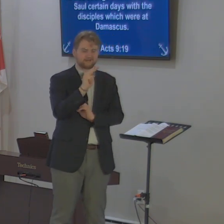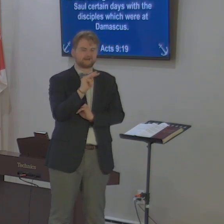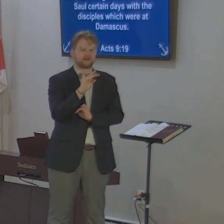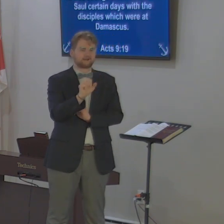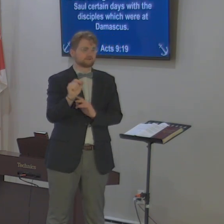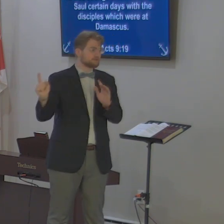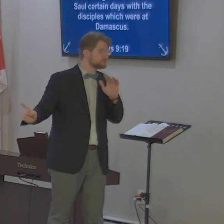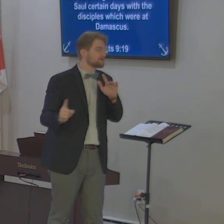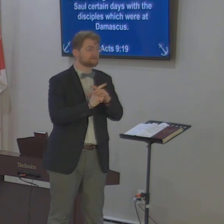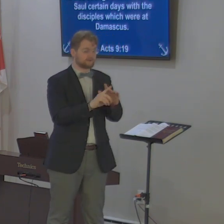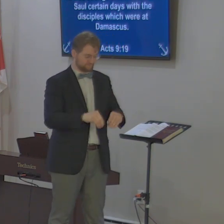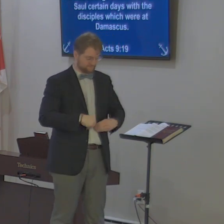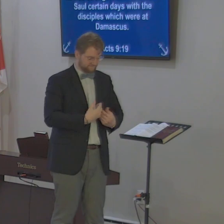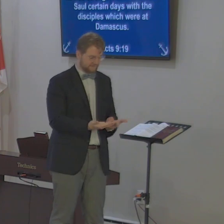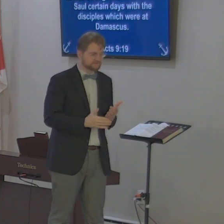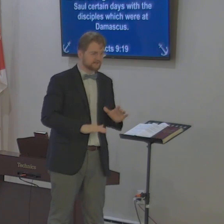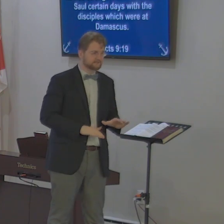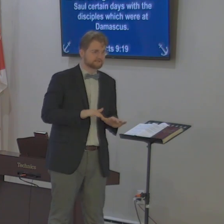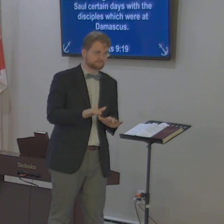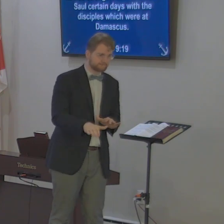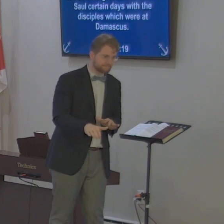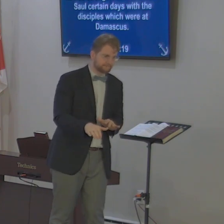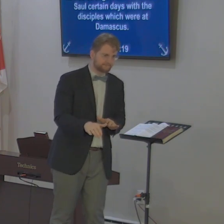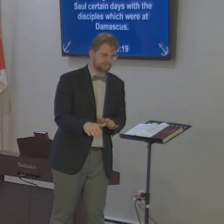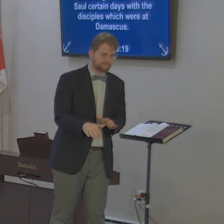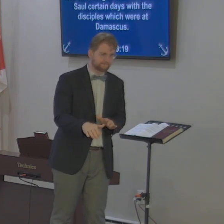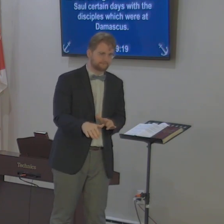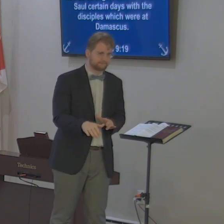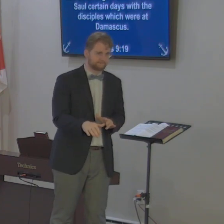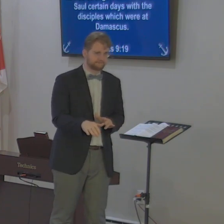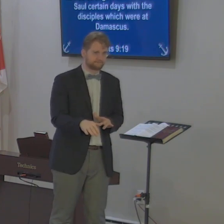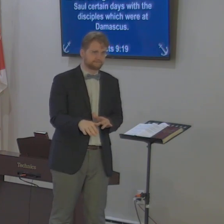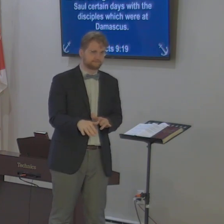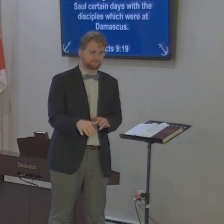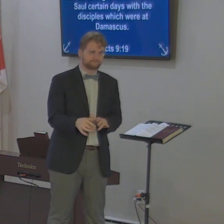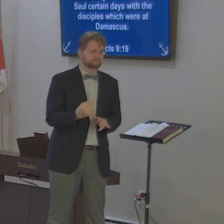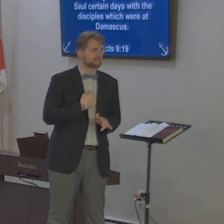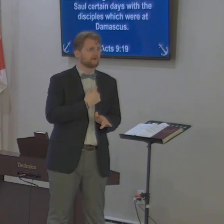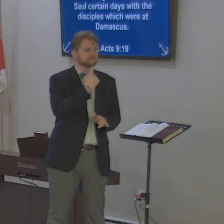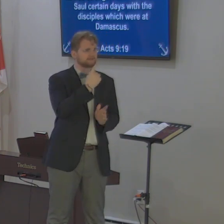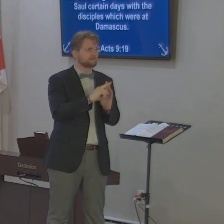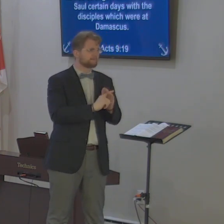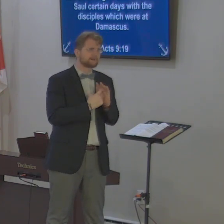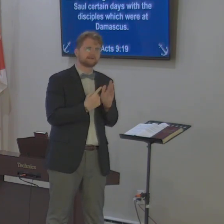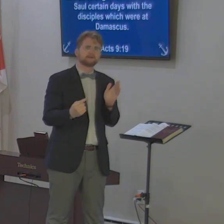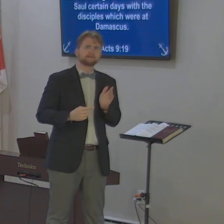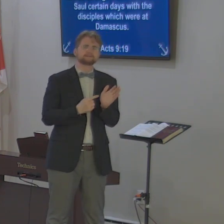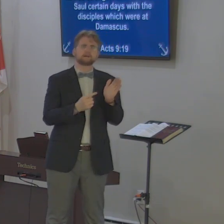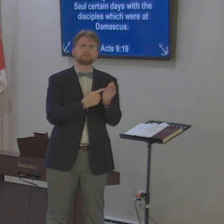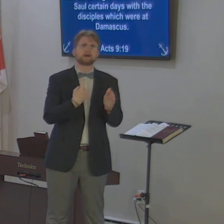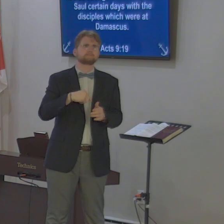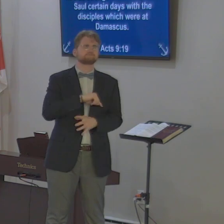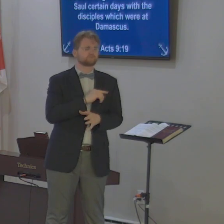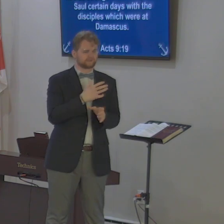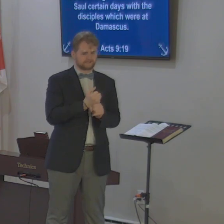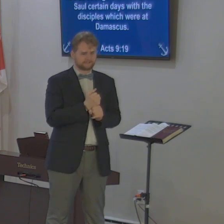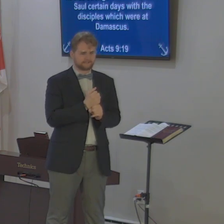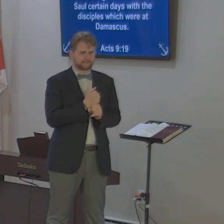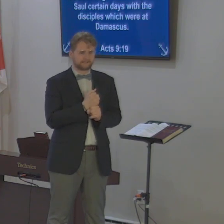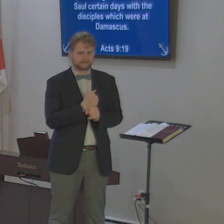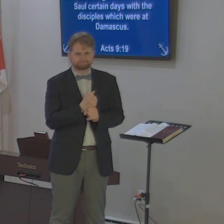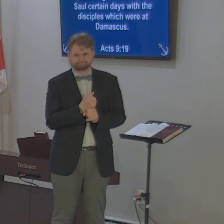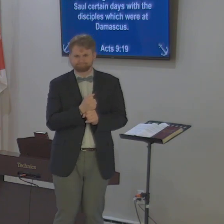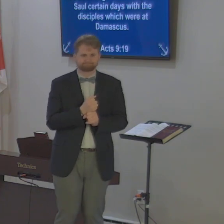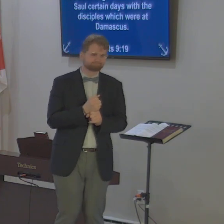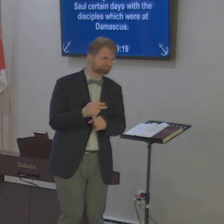to provide for him to take the next steps. I said in the beginning, sometimes we get contentious, I don't know,